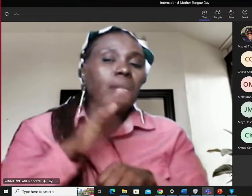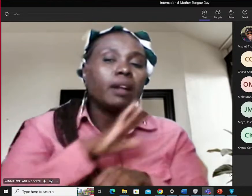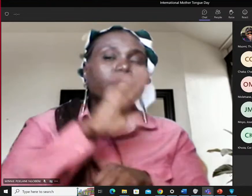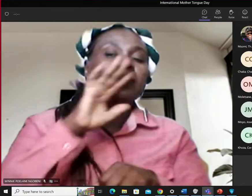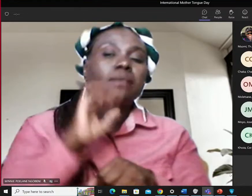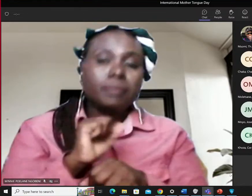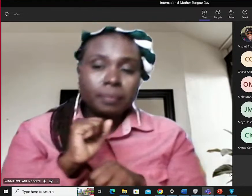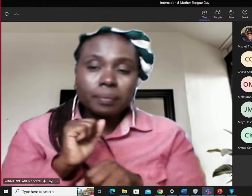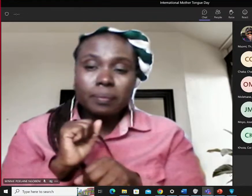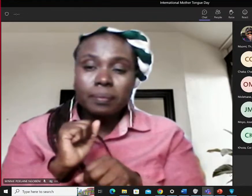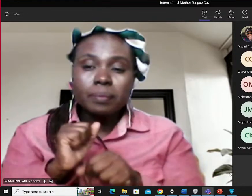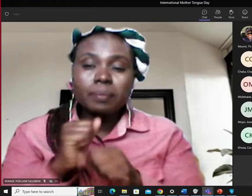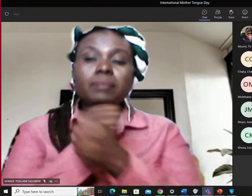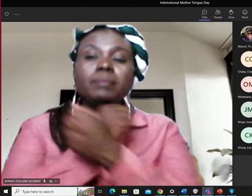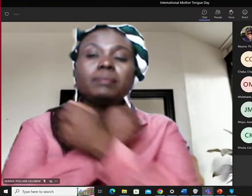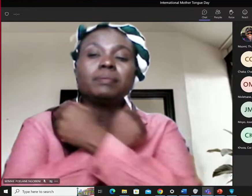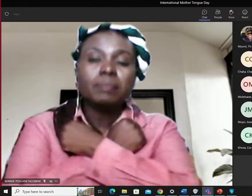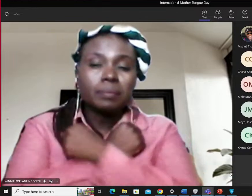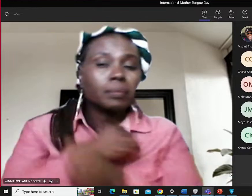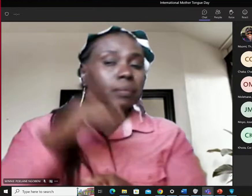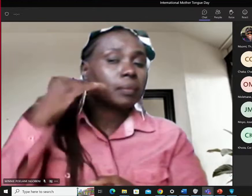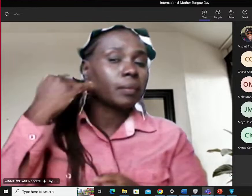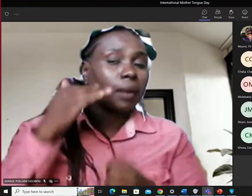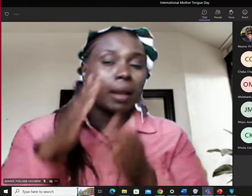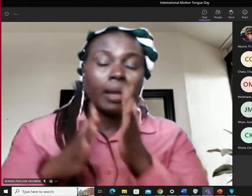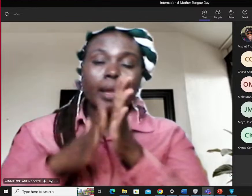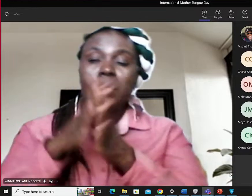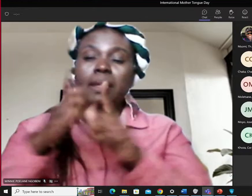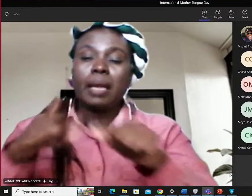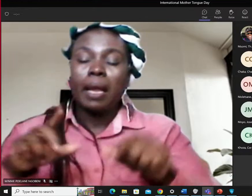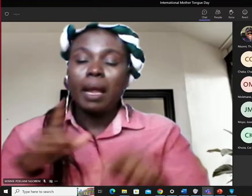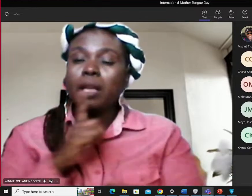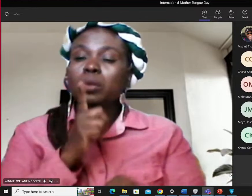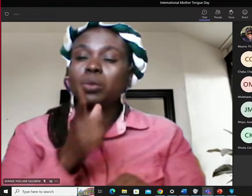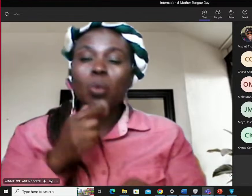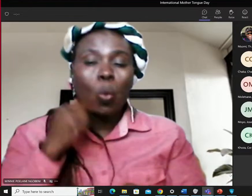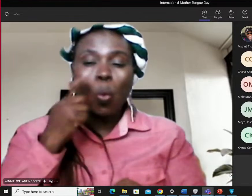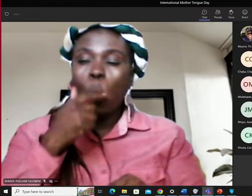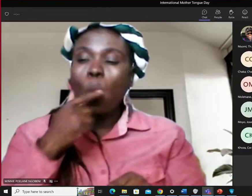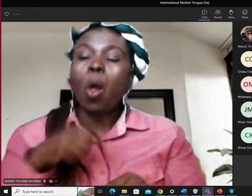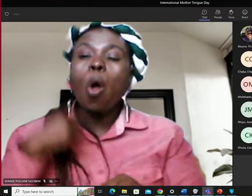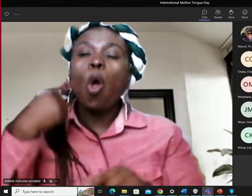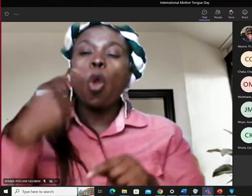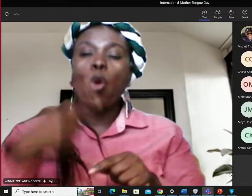use sign language and lip reading for everyday communication and